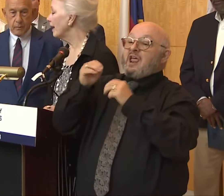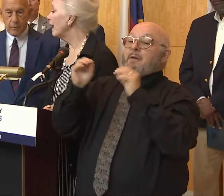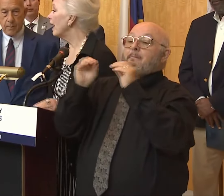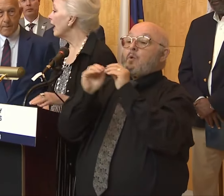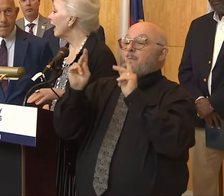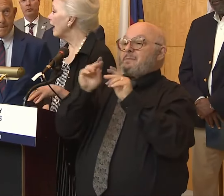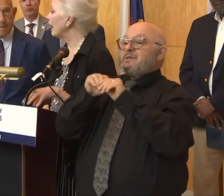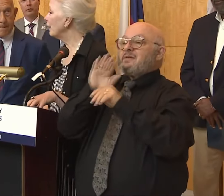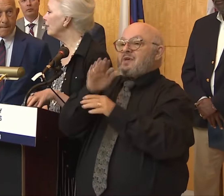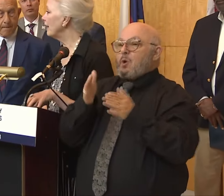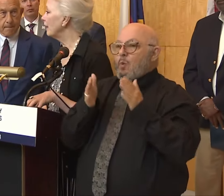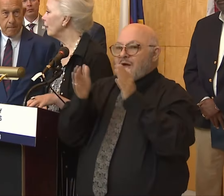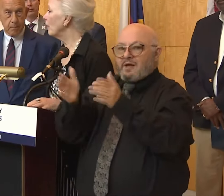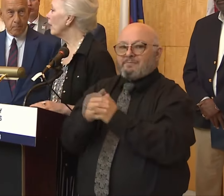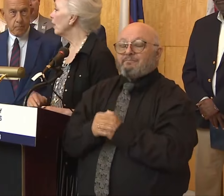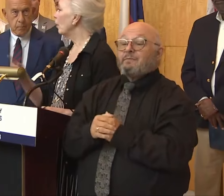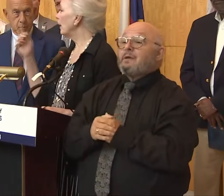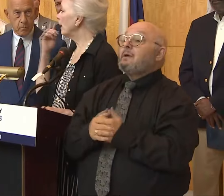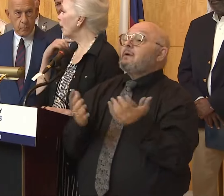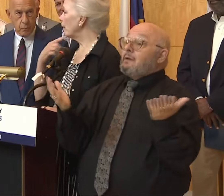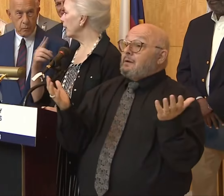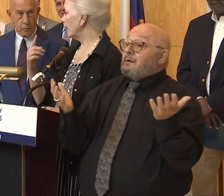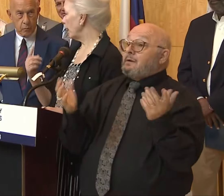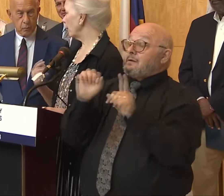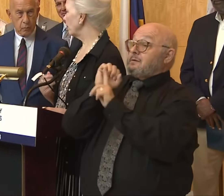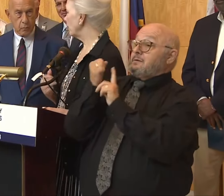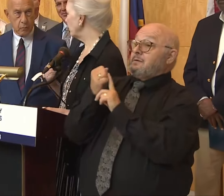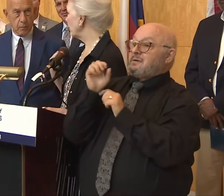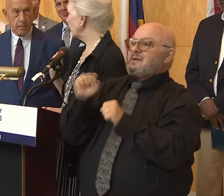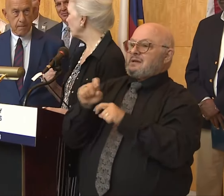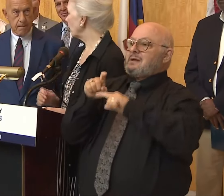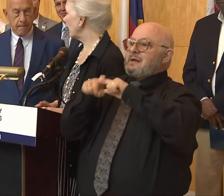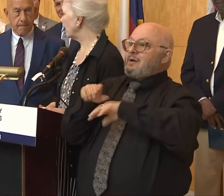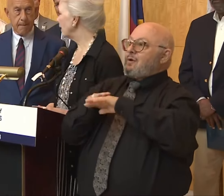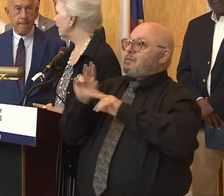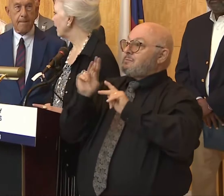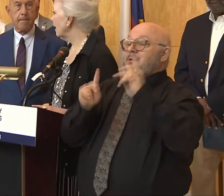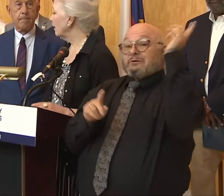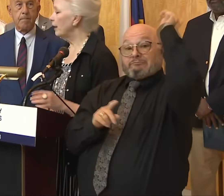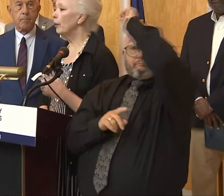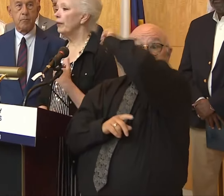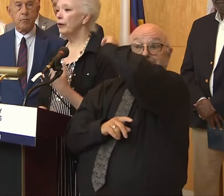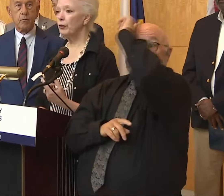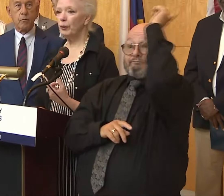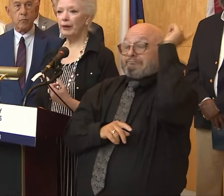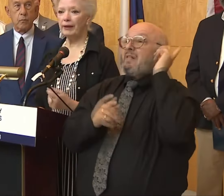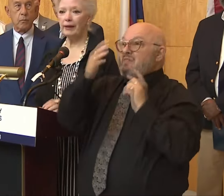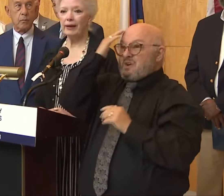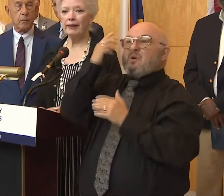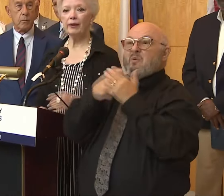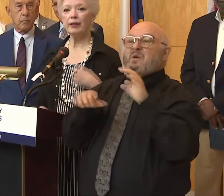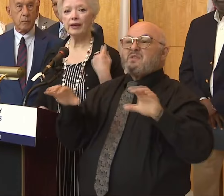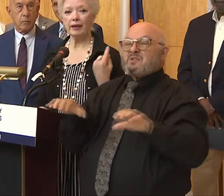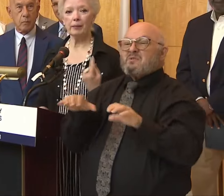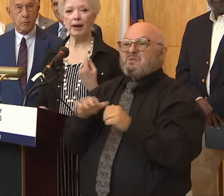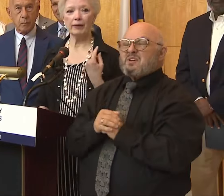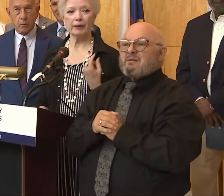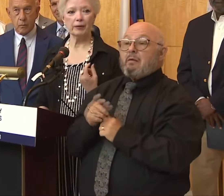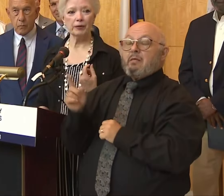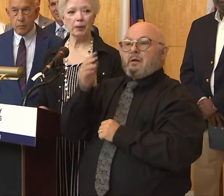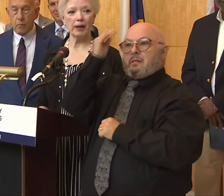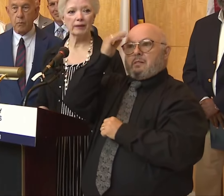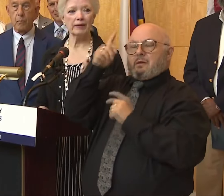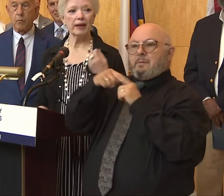path. Here's the deal. We know we can count on these folks, right? They know what they're doing, and they're thinking